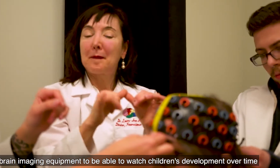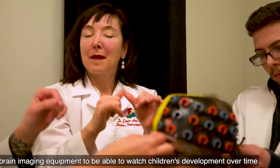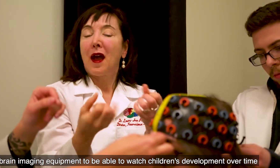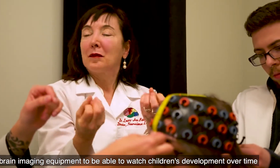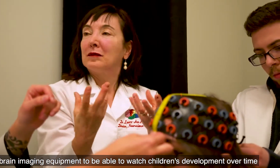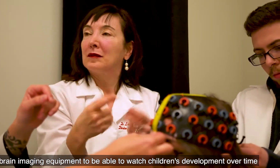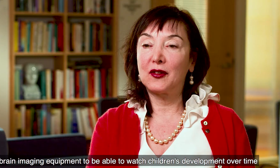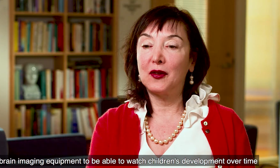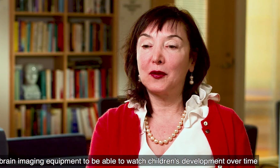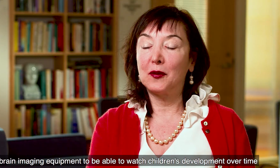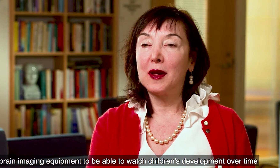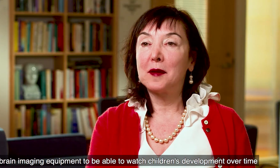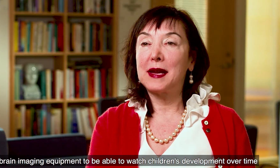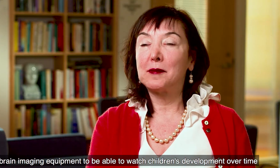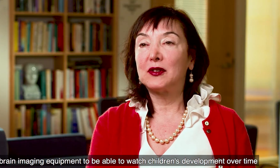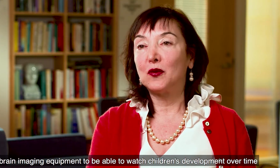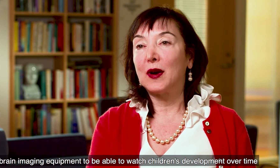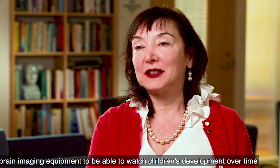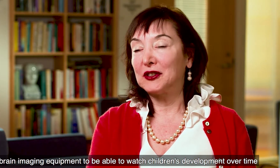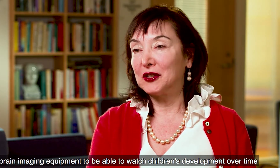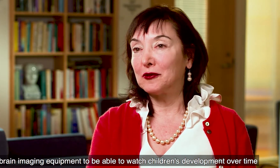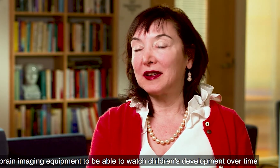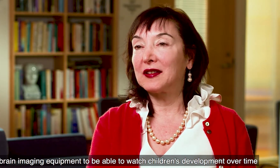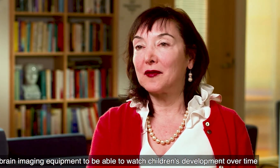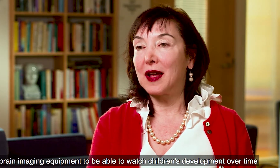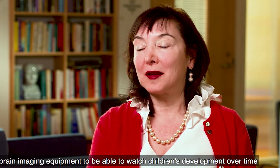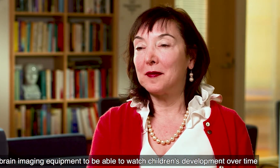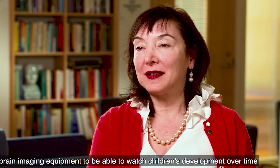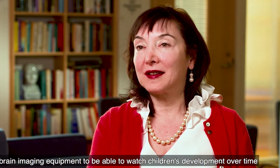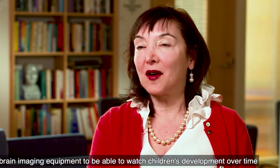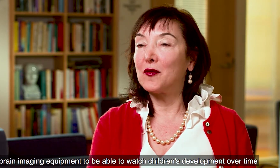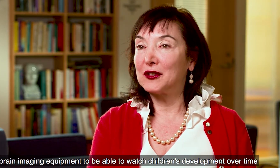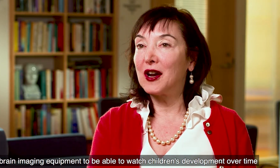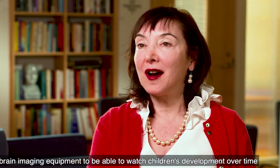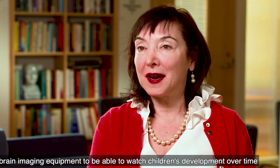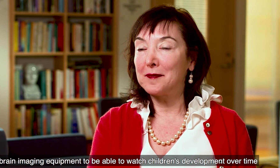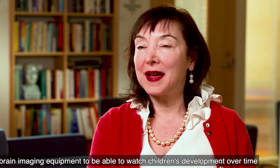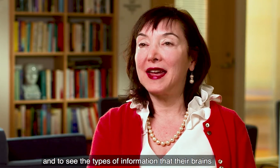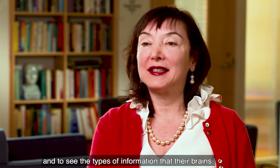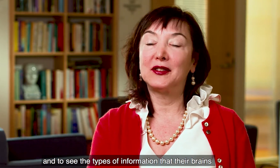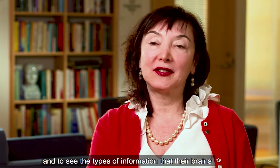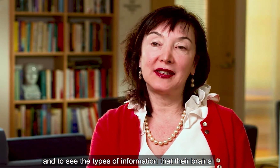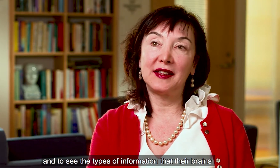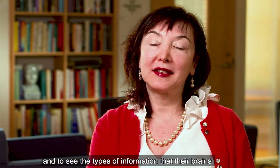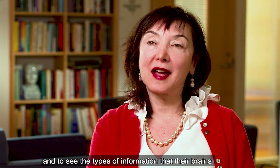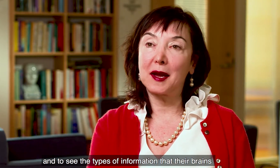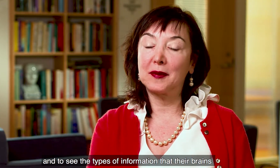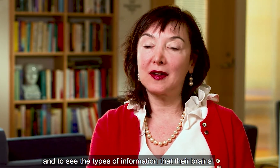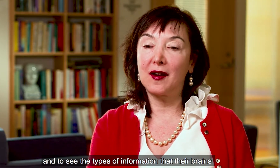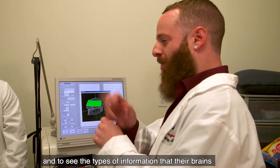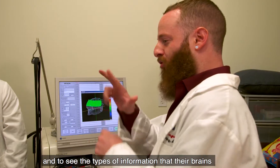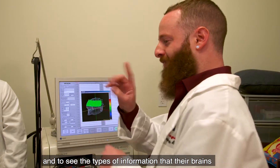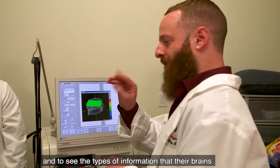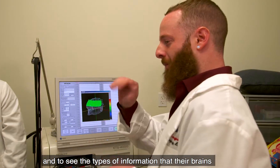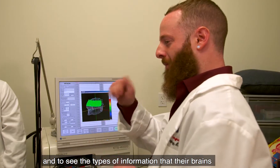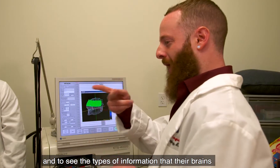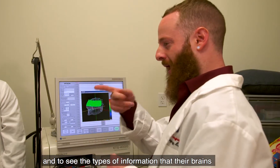equipment to be able to watch children's development over time and to see the types of information